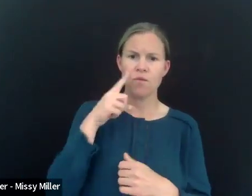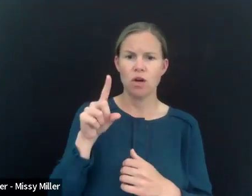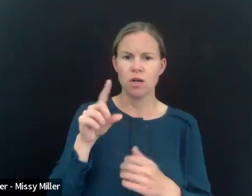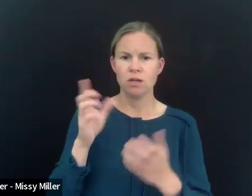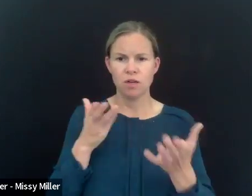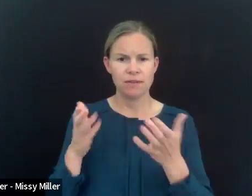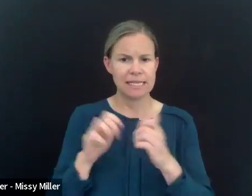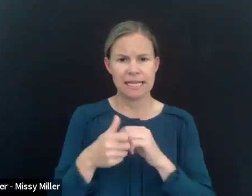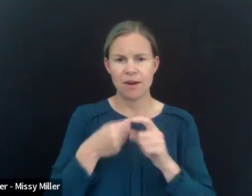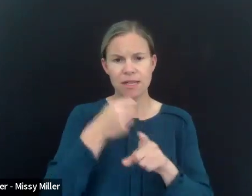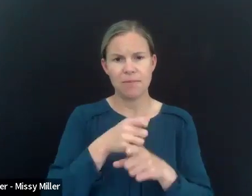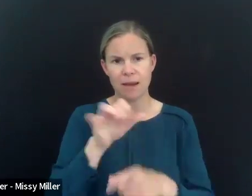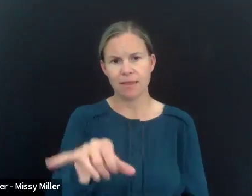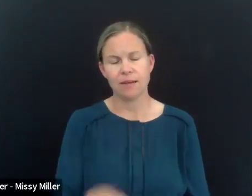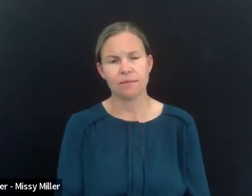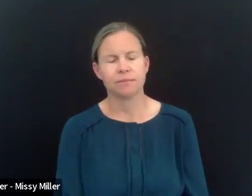impact access?